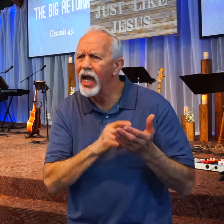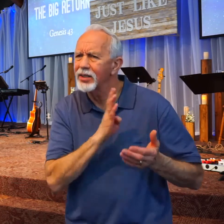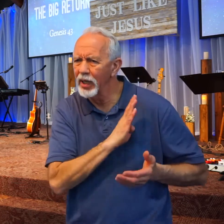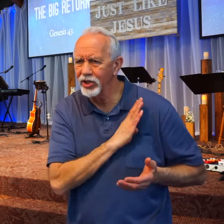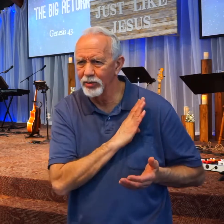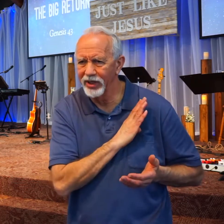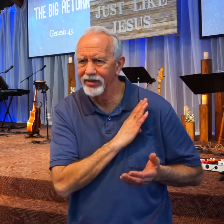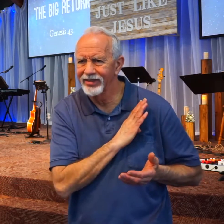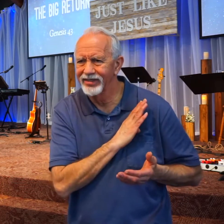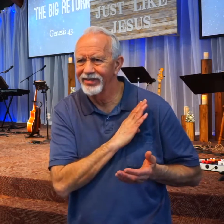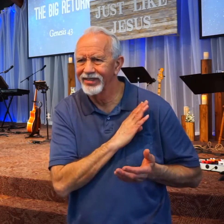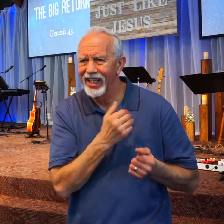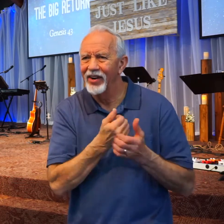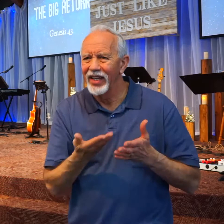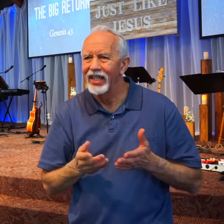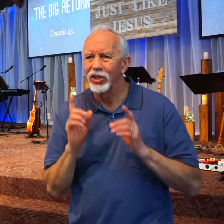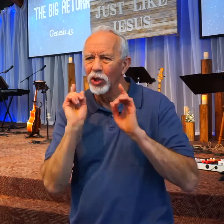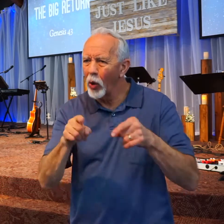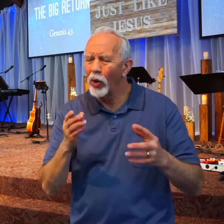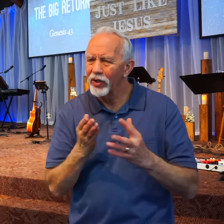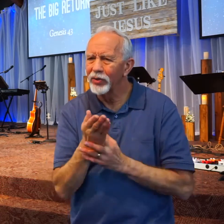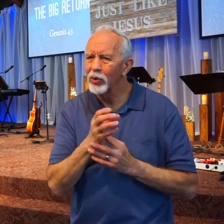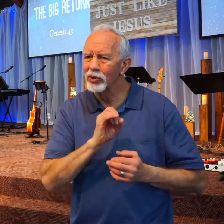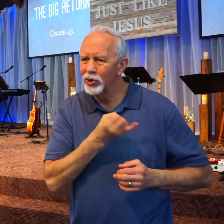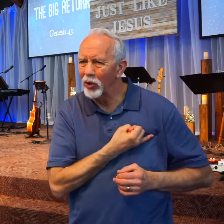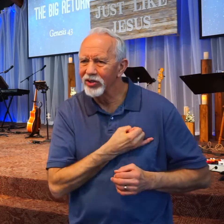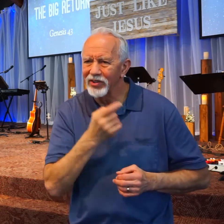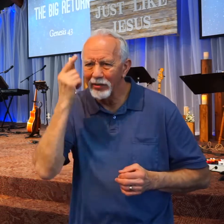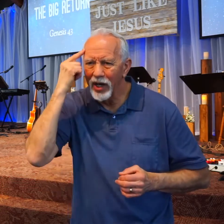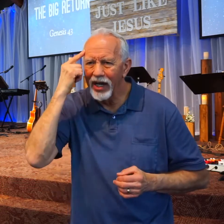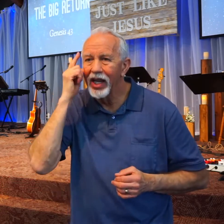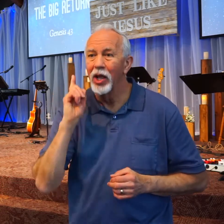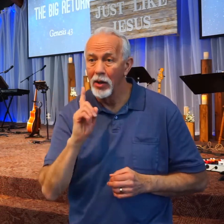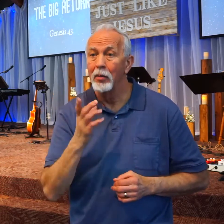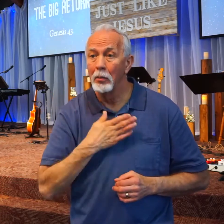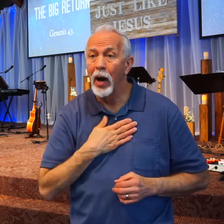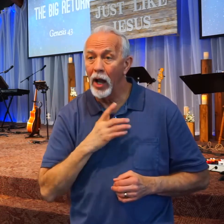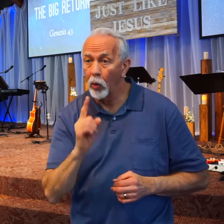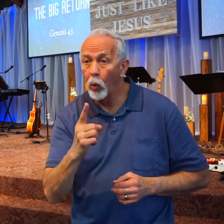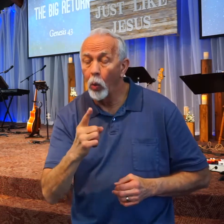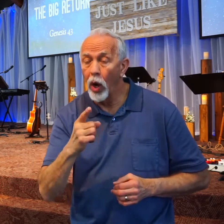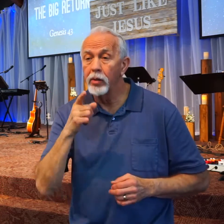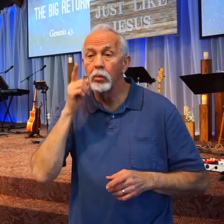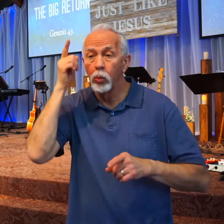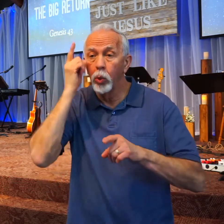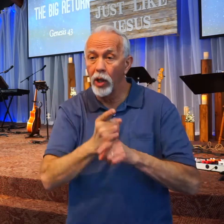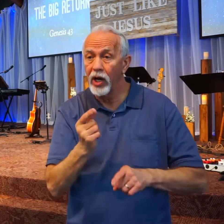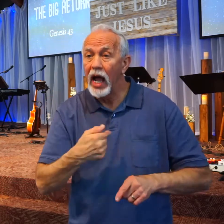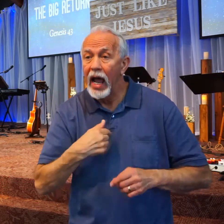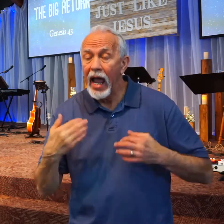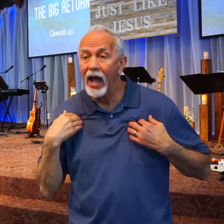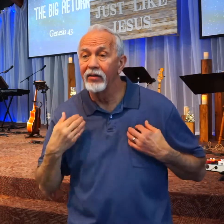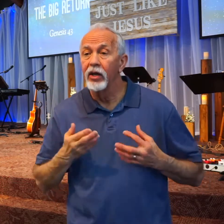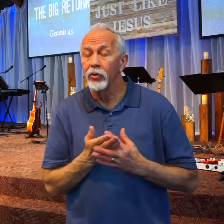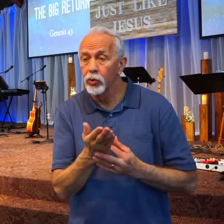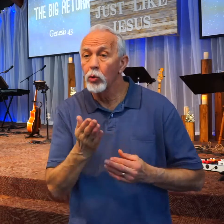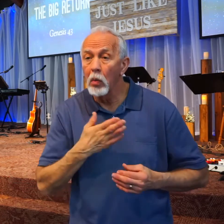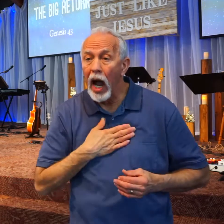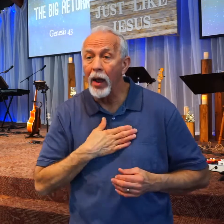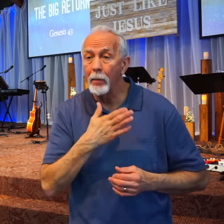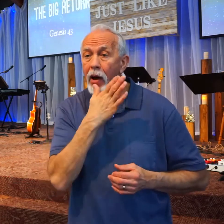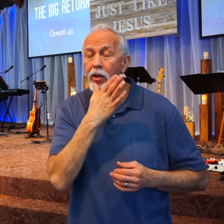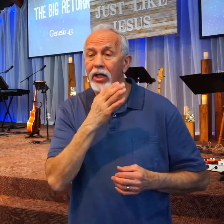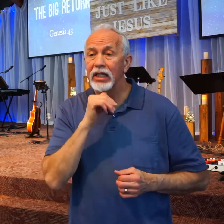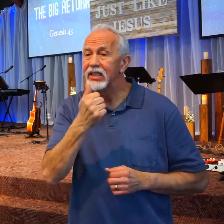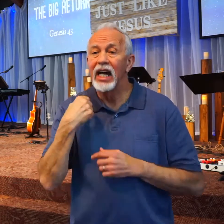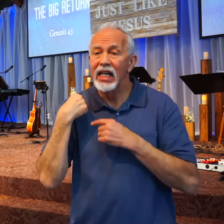everything going through his mind? This is the one brother that he has from his mother Rachel, all right? And they haven't seen each other in